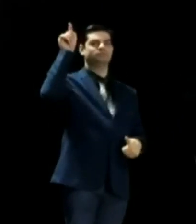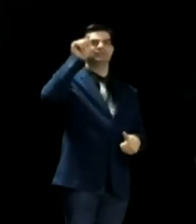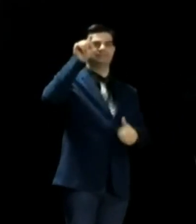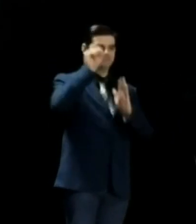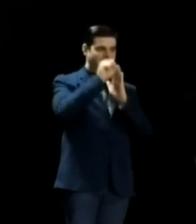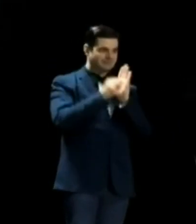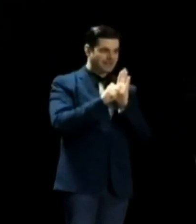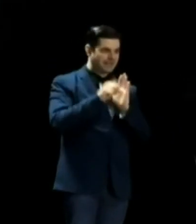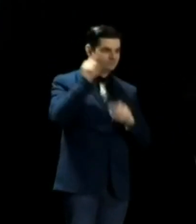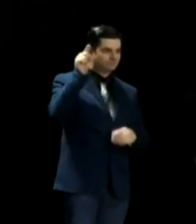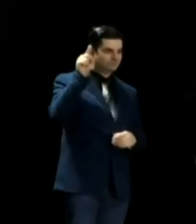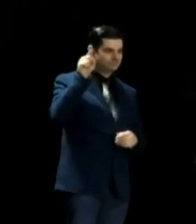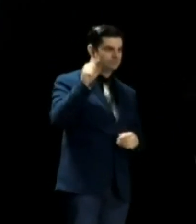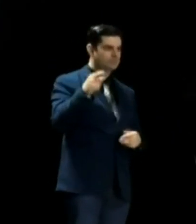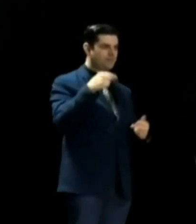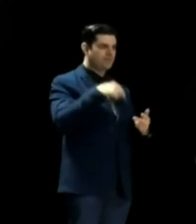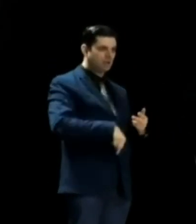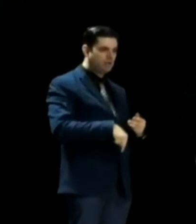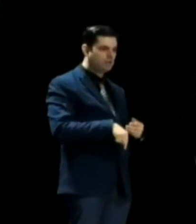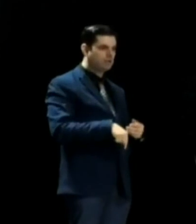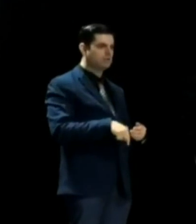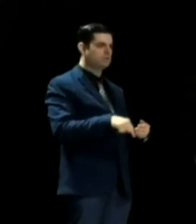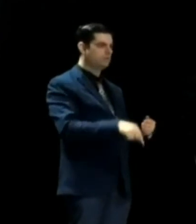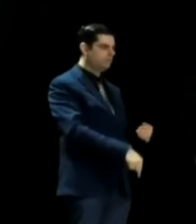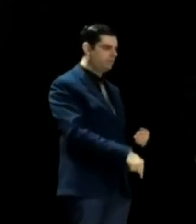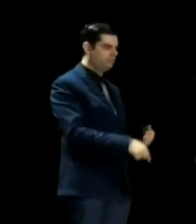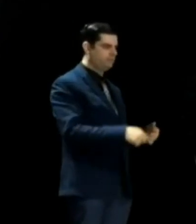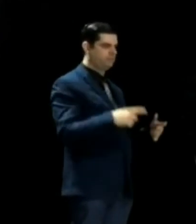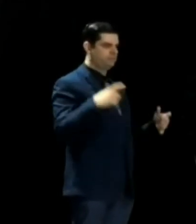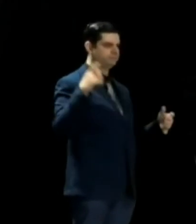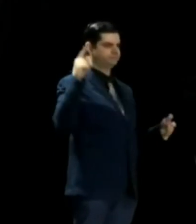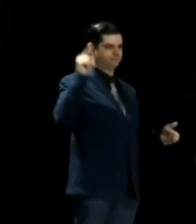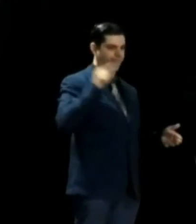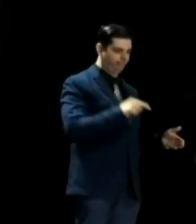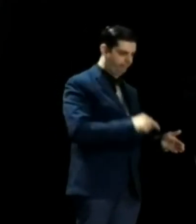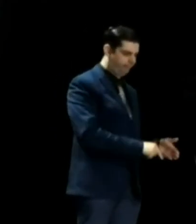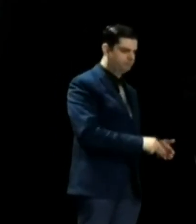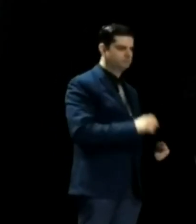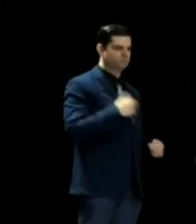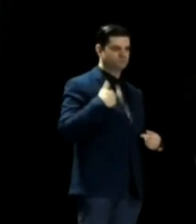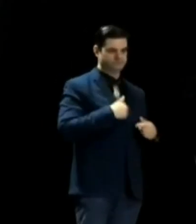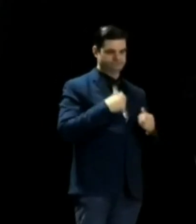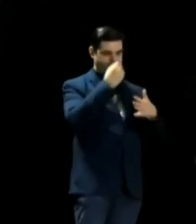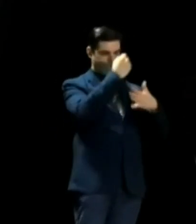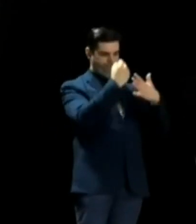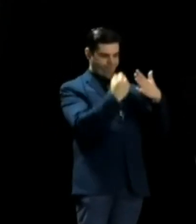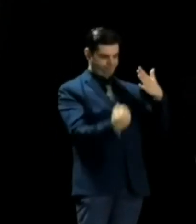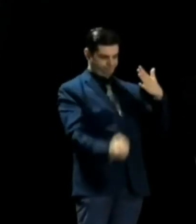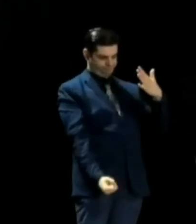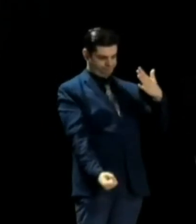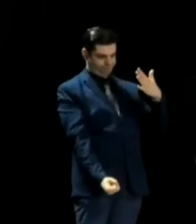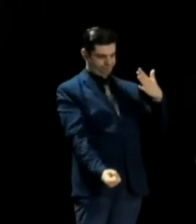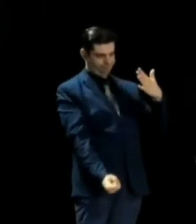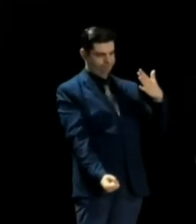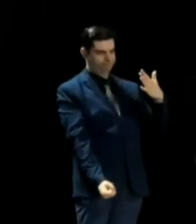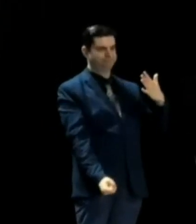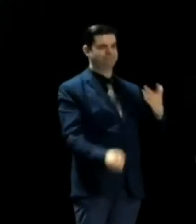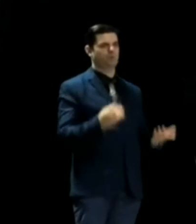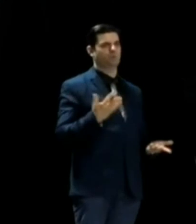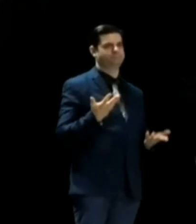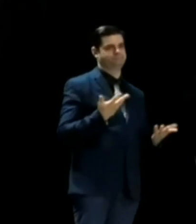okay. So finding the supply chains, getting the supply chains, having the supply chains actually be what you